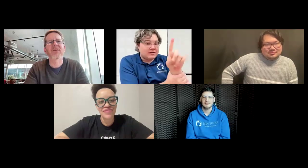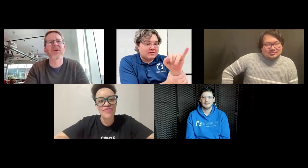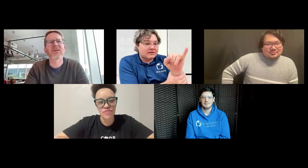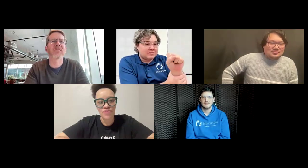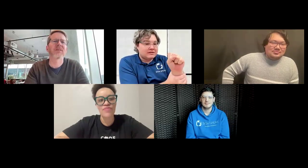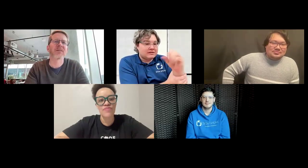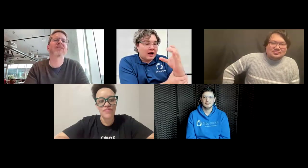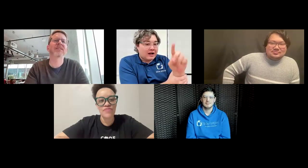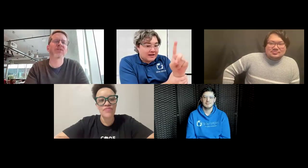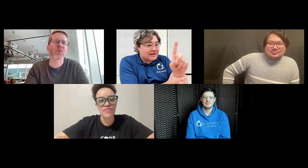Discord as well